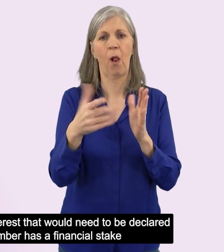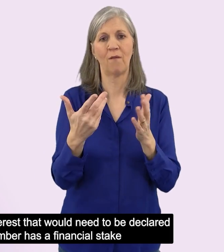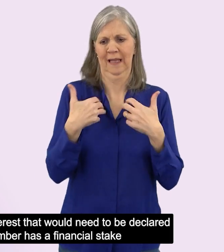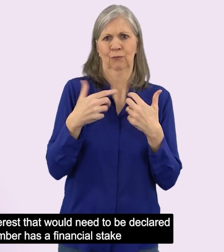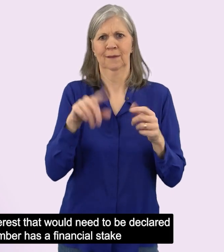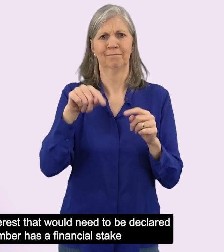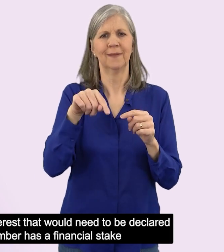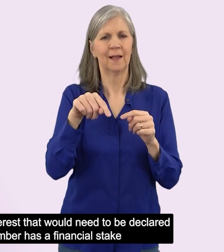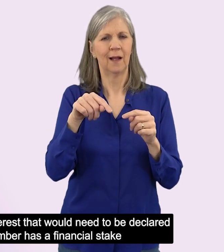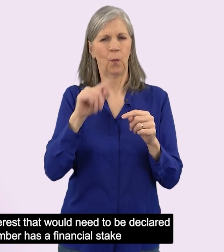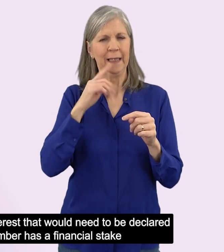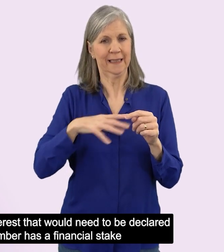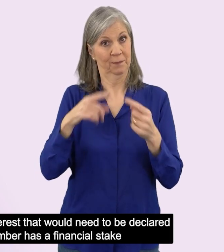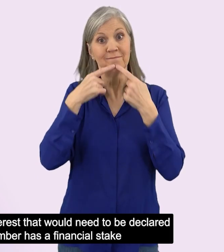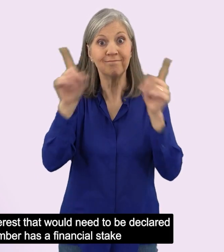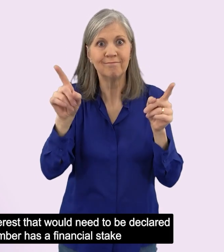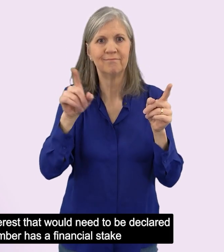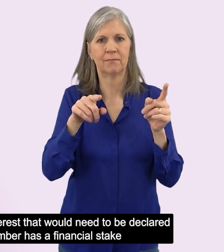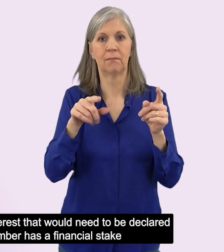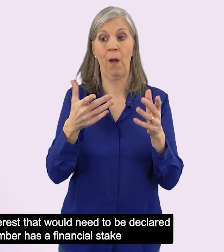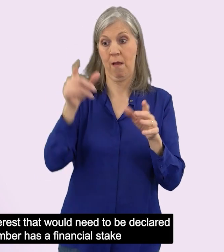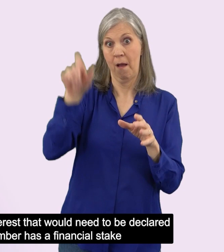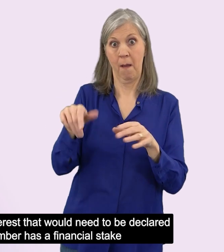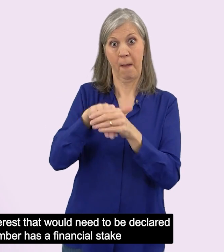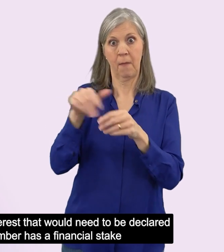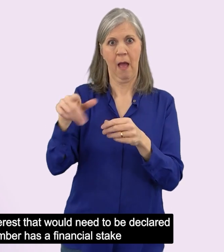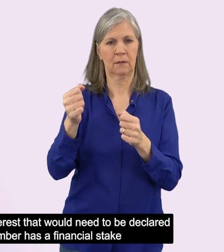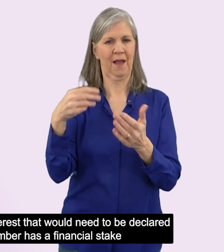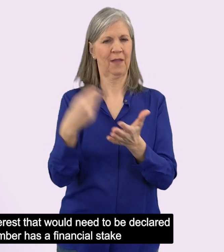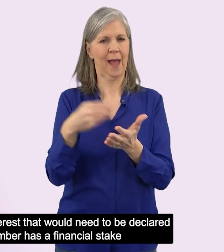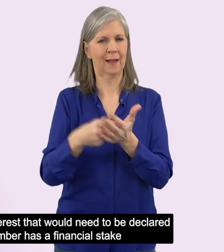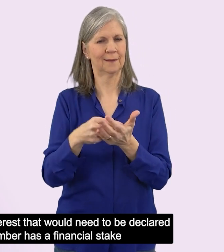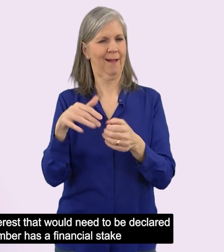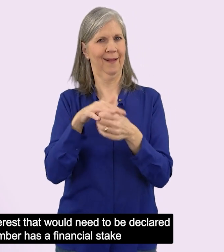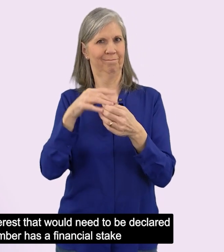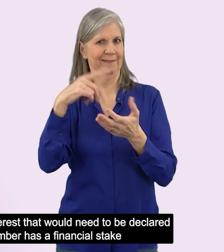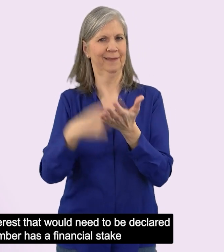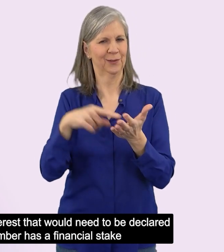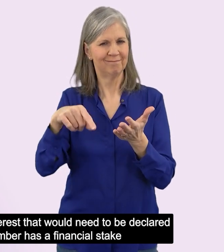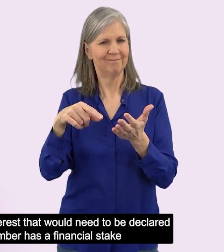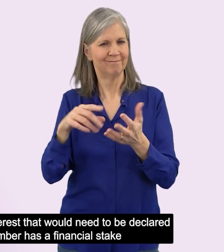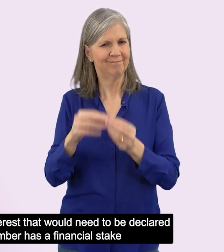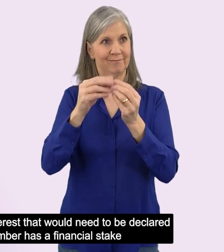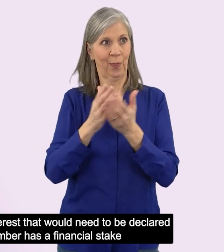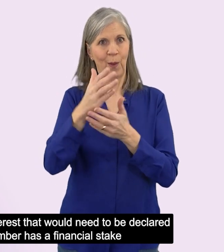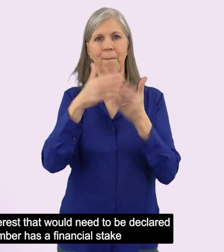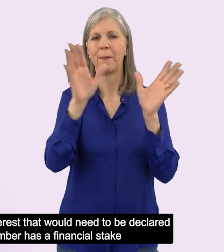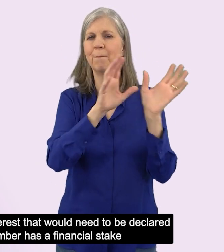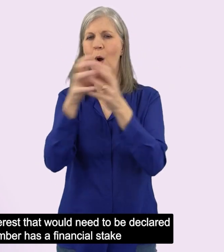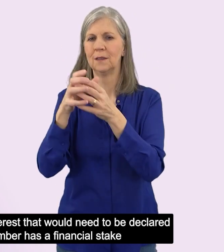9.4. An example of an interest that would need to be declared is where a member has a financial stake in a decision being made by